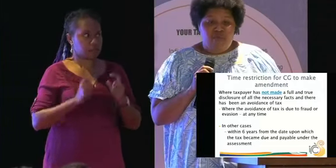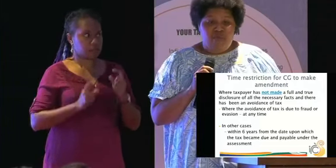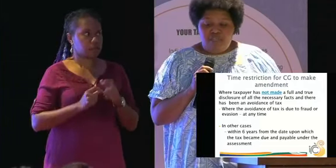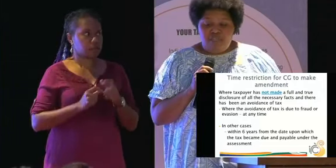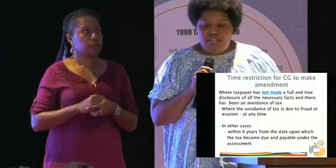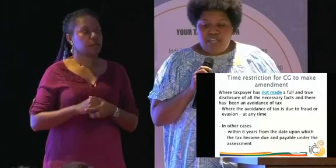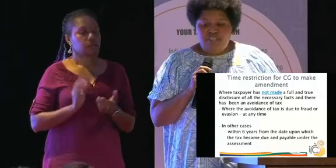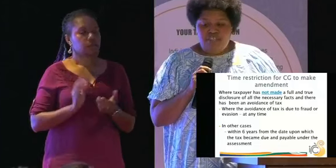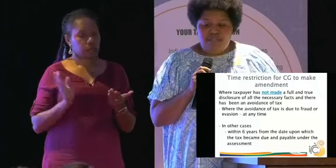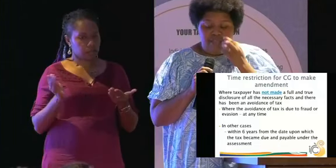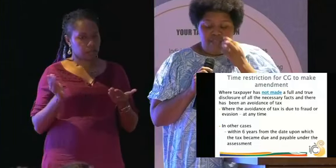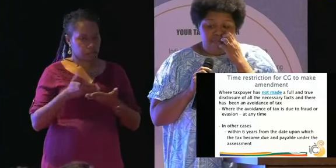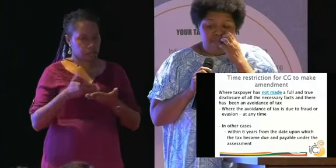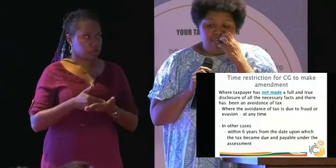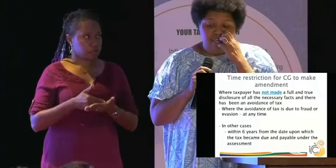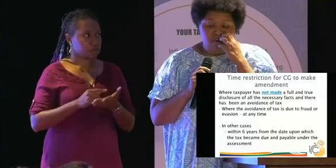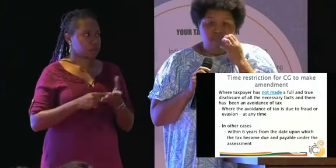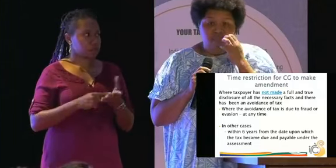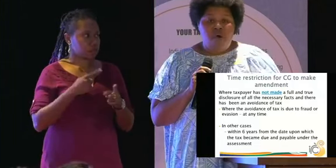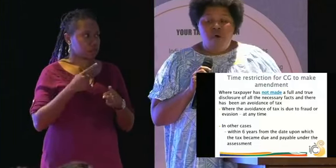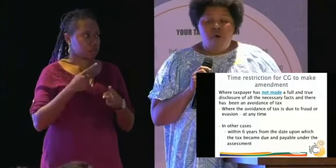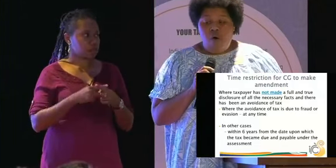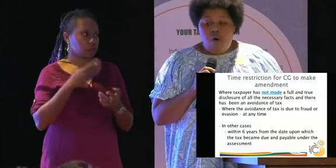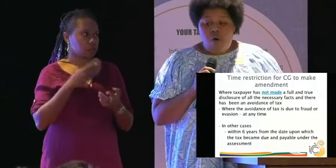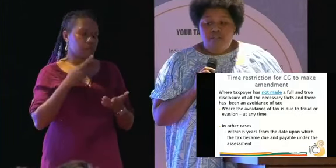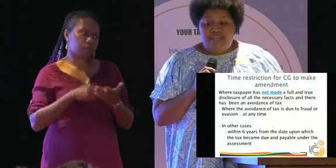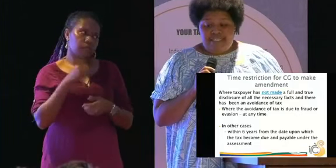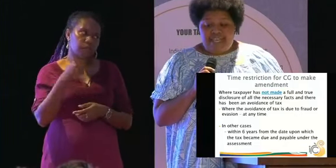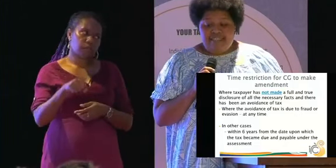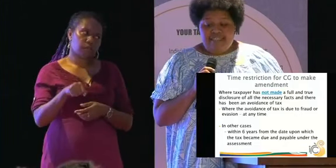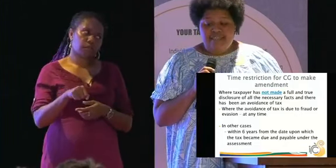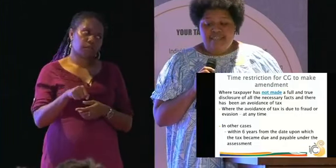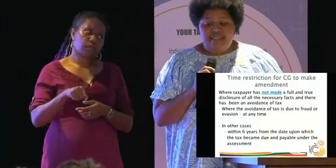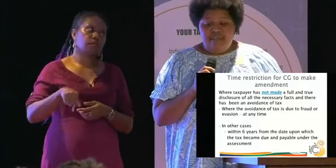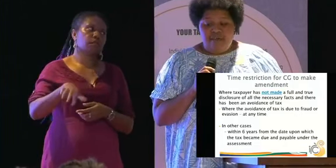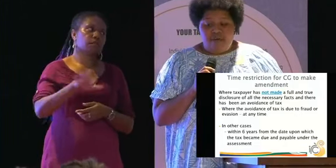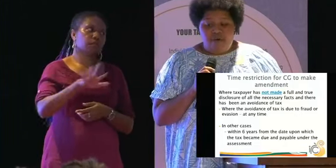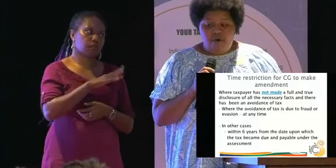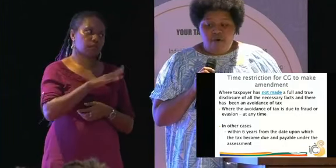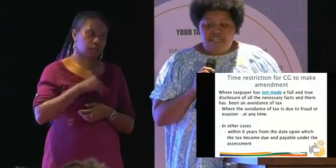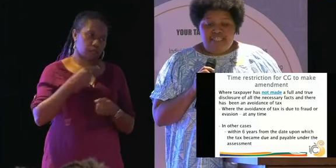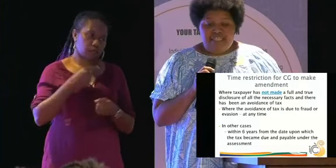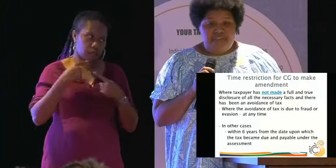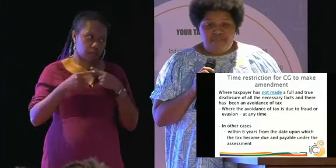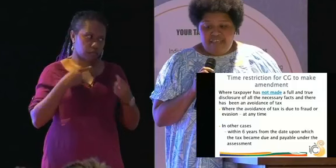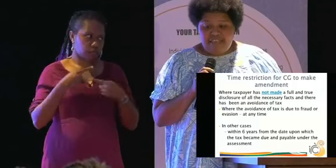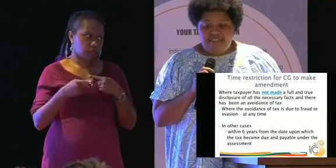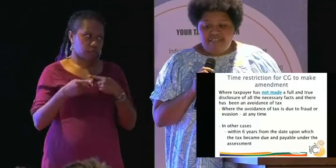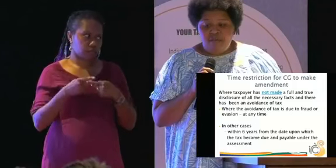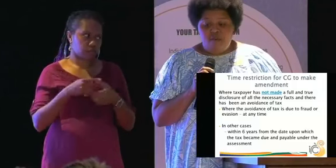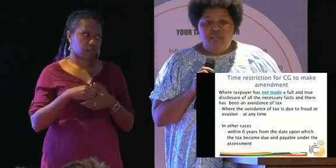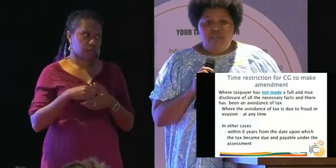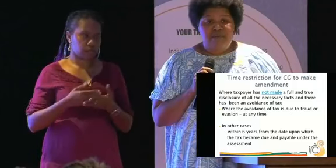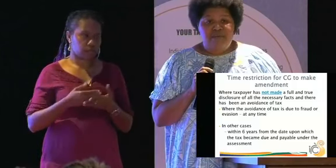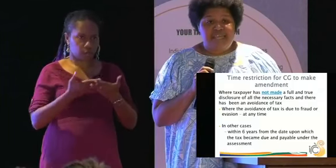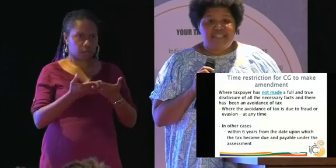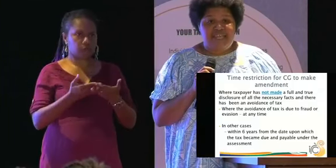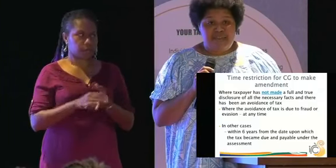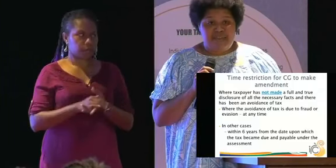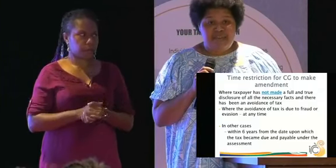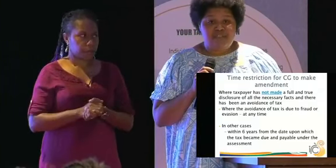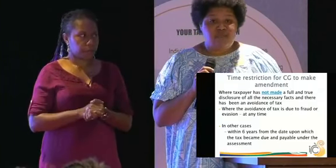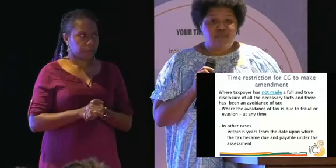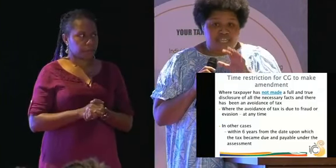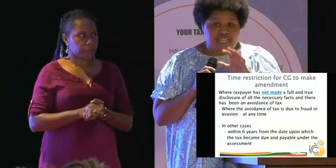and then we would change, if you have not disclosed all the details or all the necessary facts, we can raise